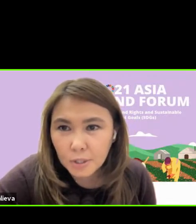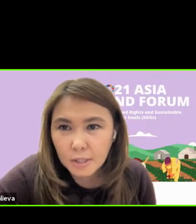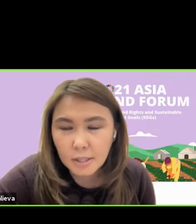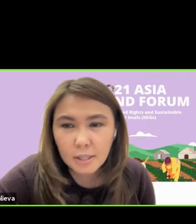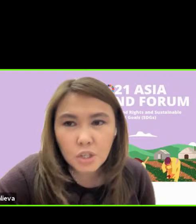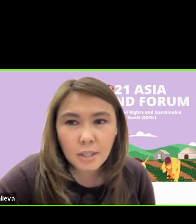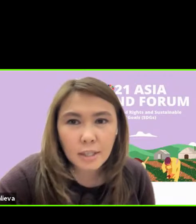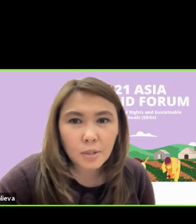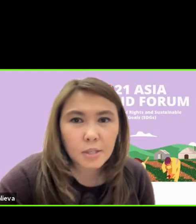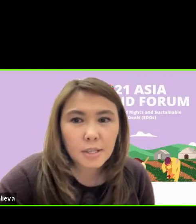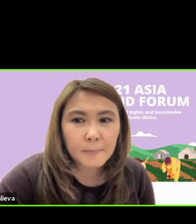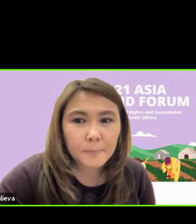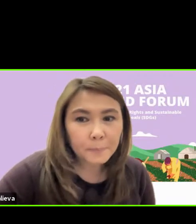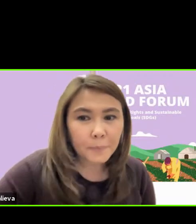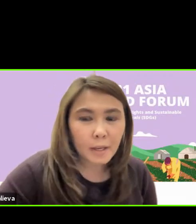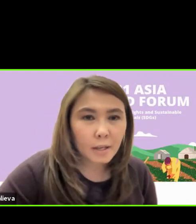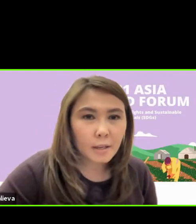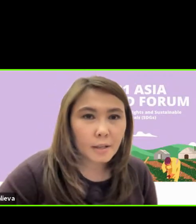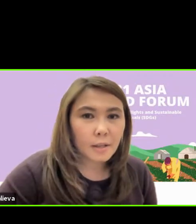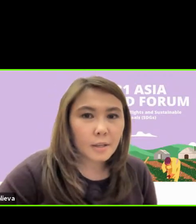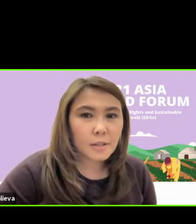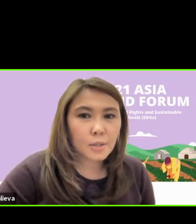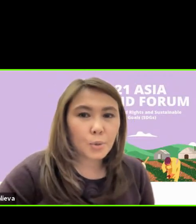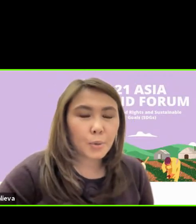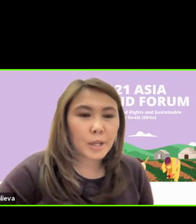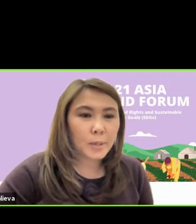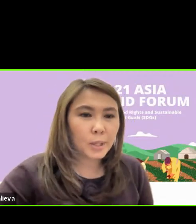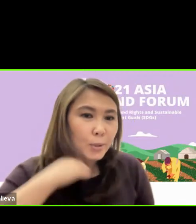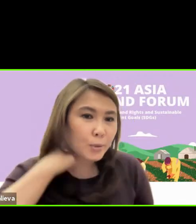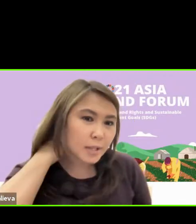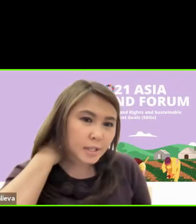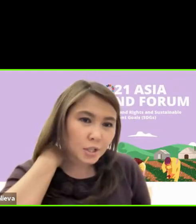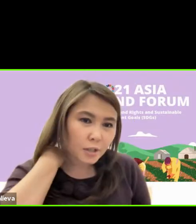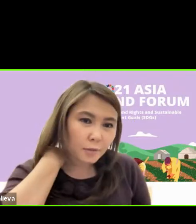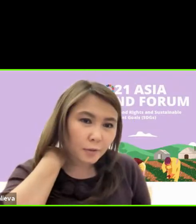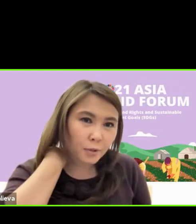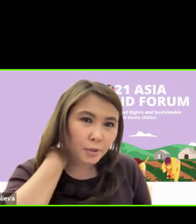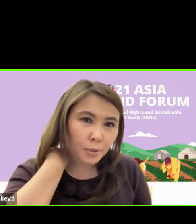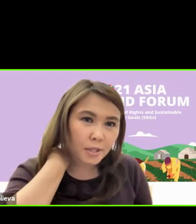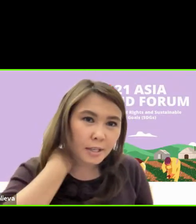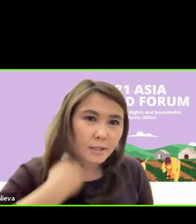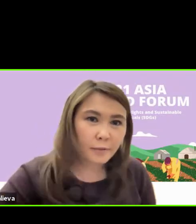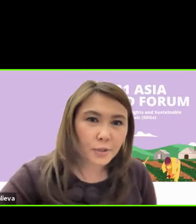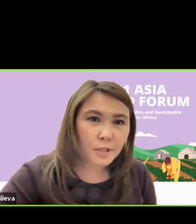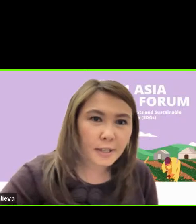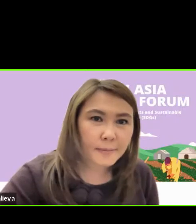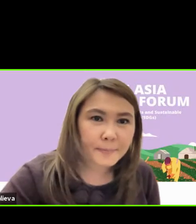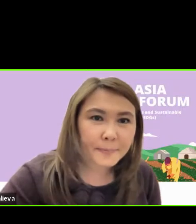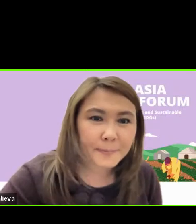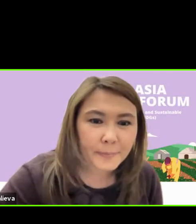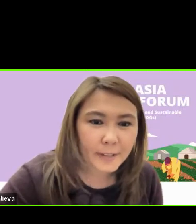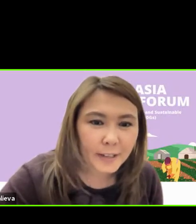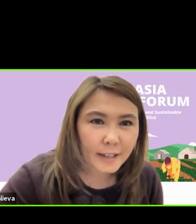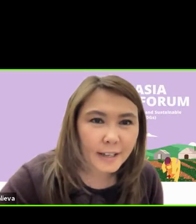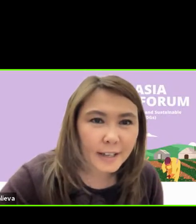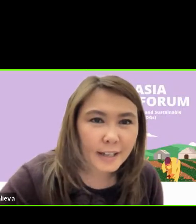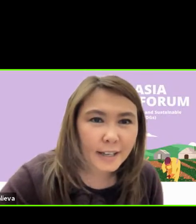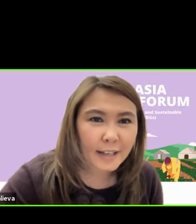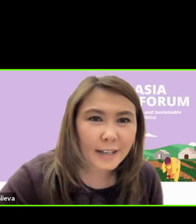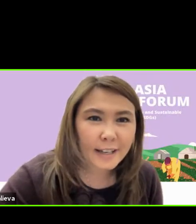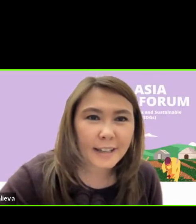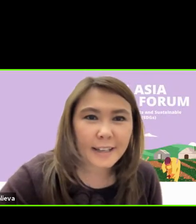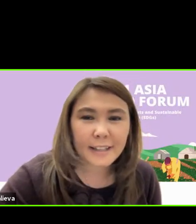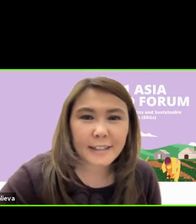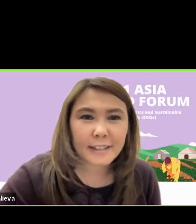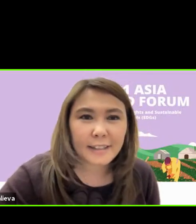No questions in the chat, I don't see. So can we close the session on use then for today?